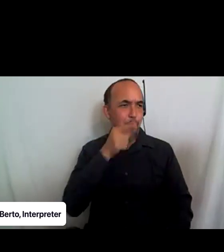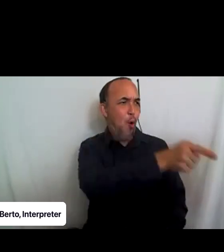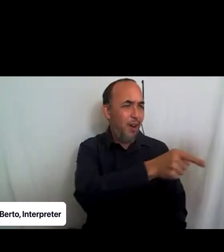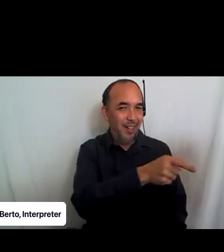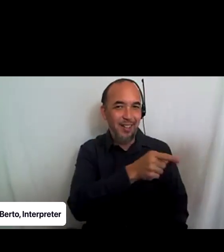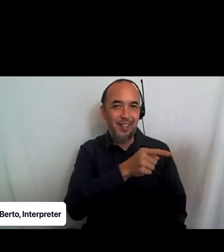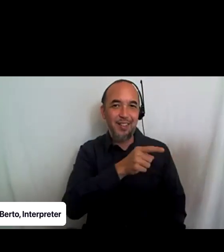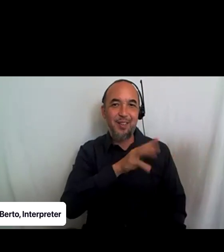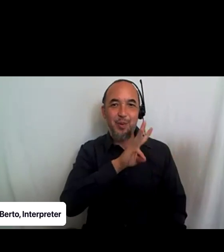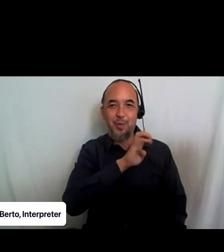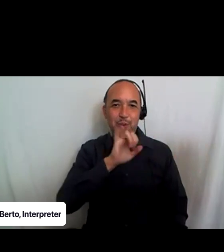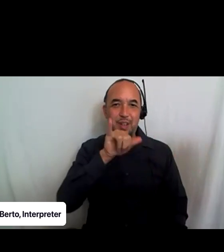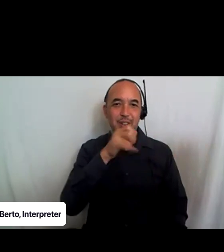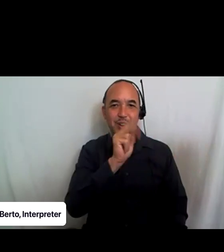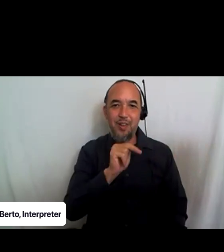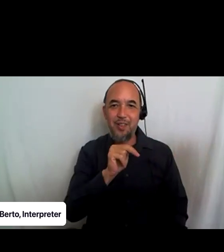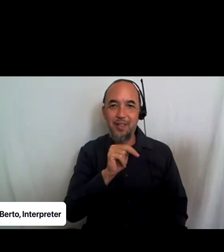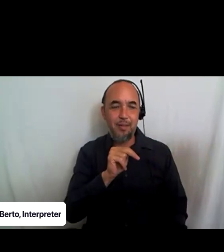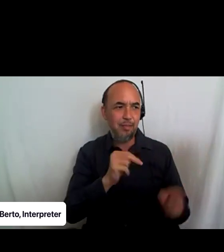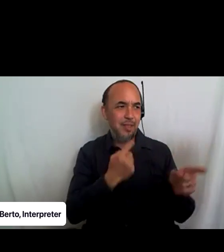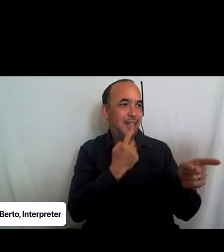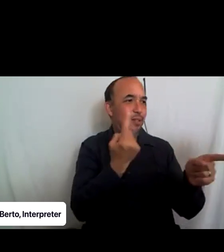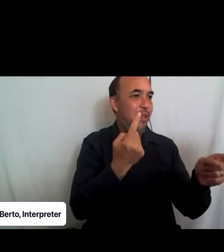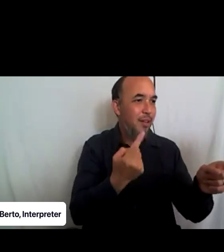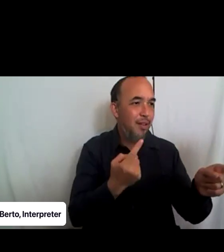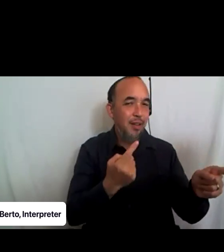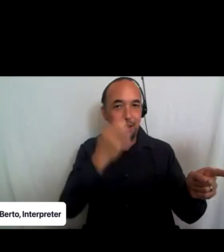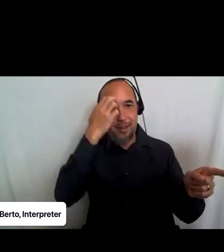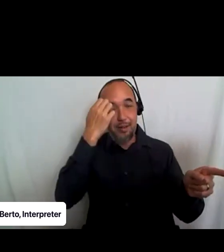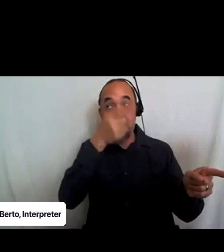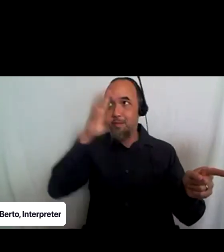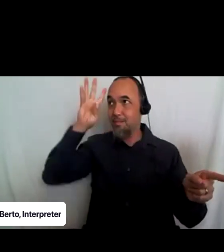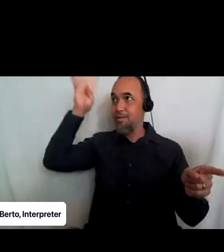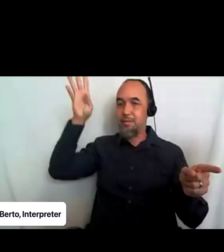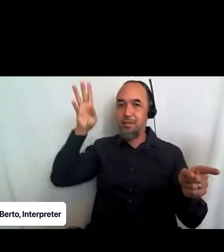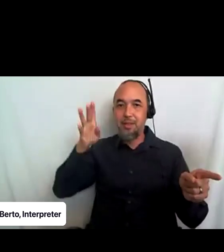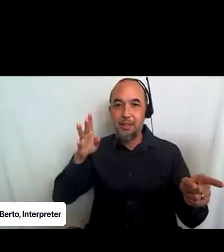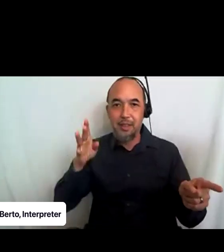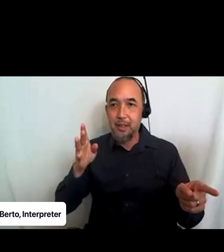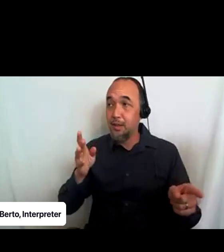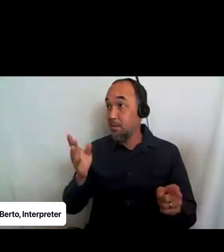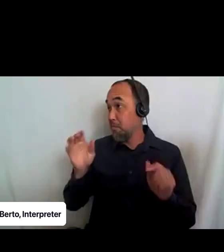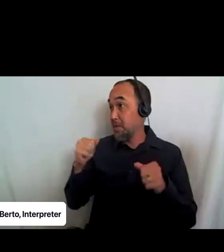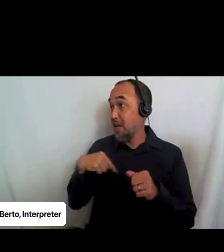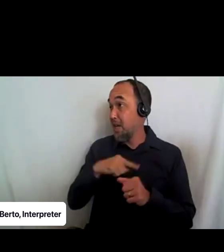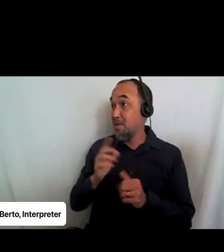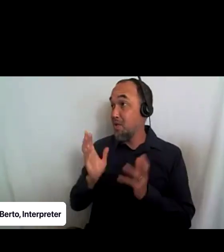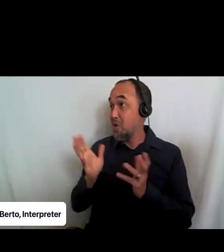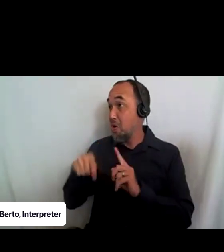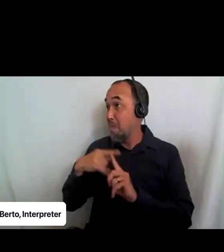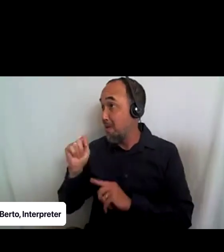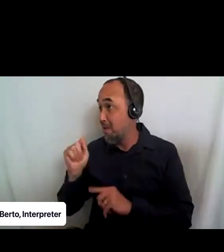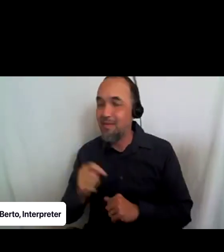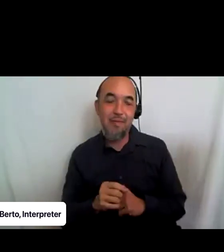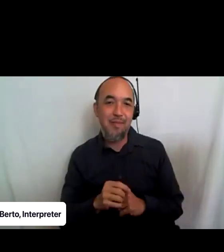John" and be like, say something. And then Christian would improvise like, we talk about it, or whatever that line was.